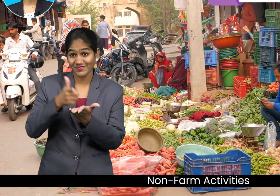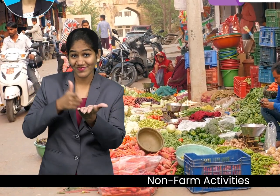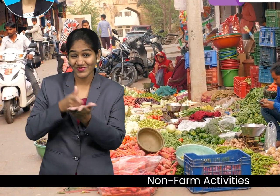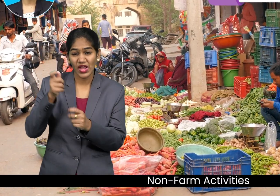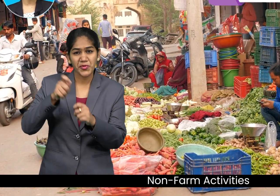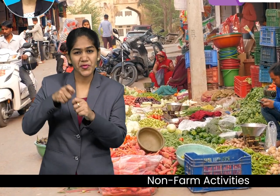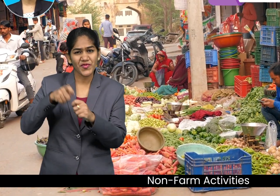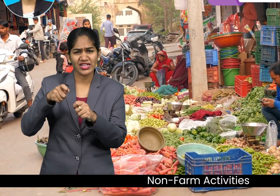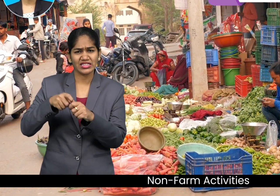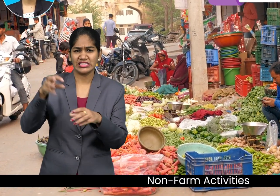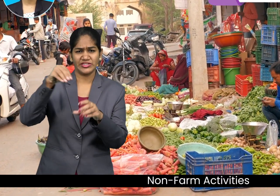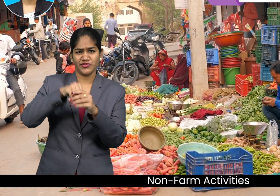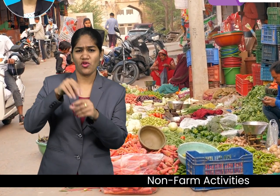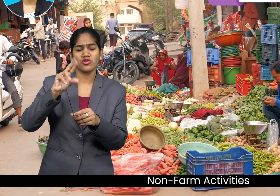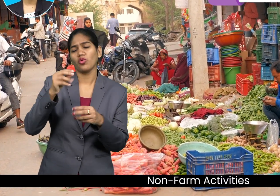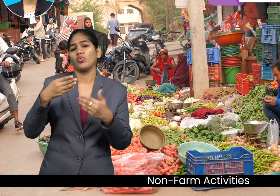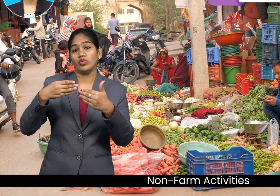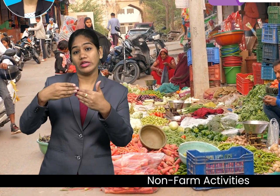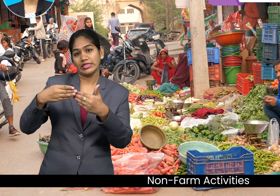Non-farm activities.